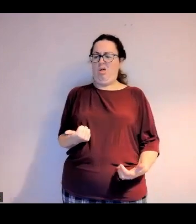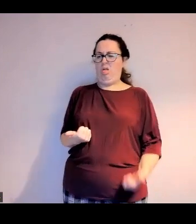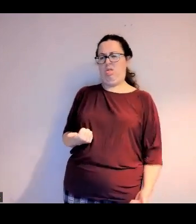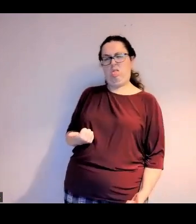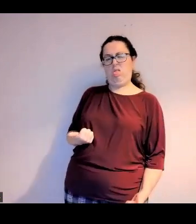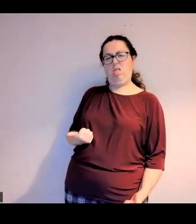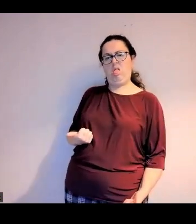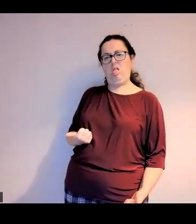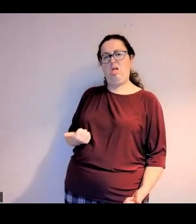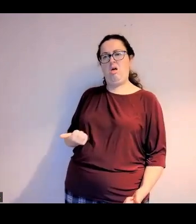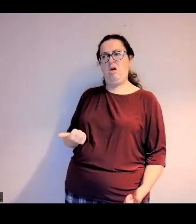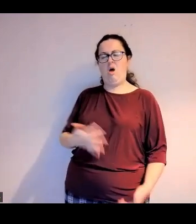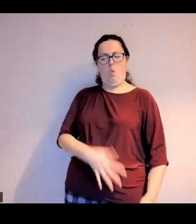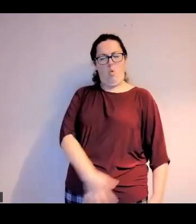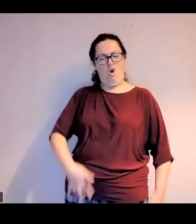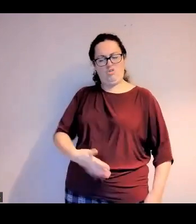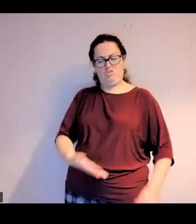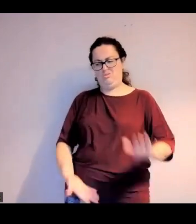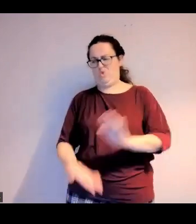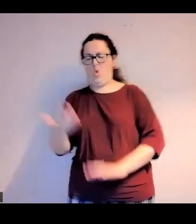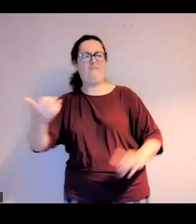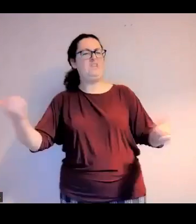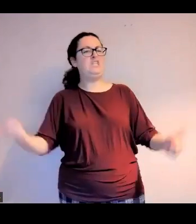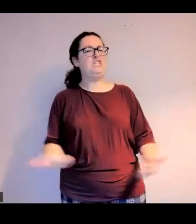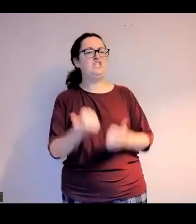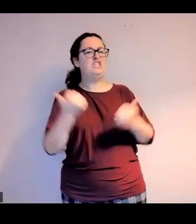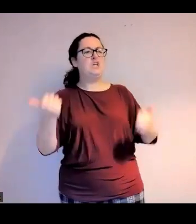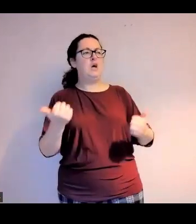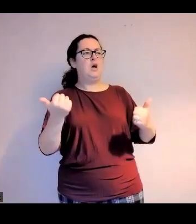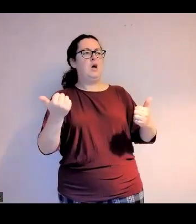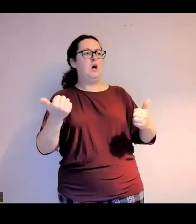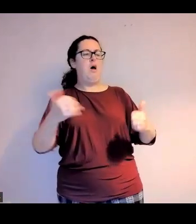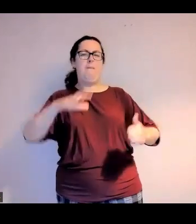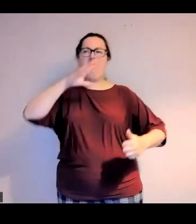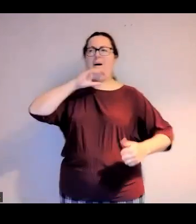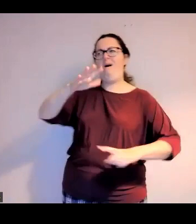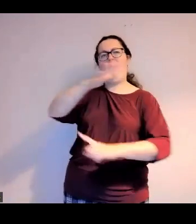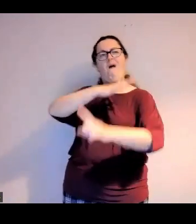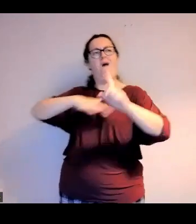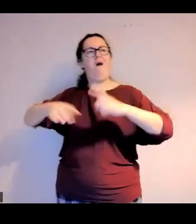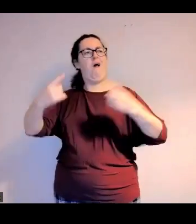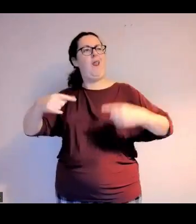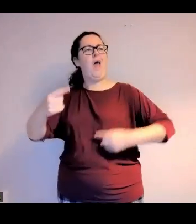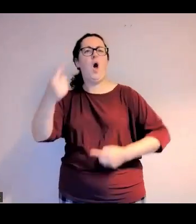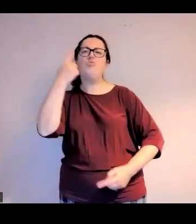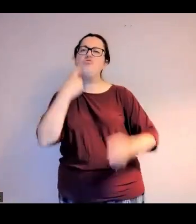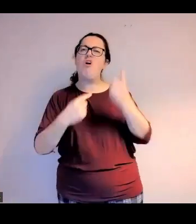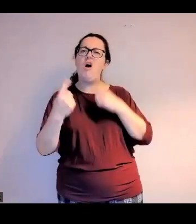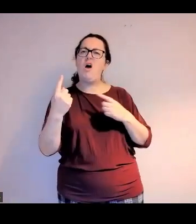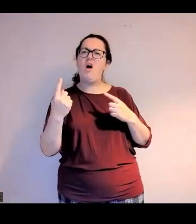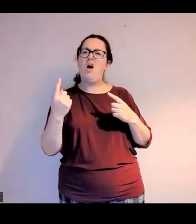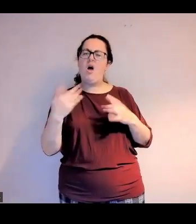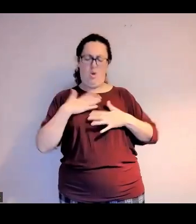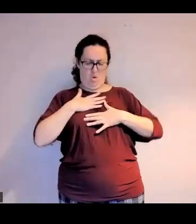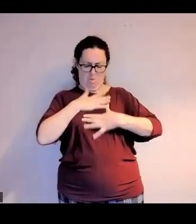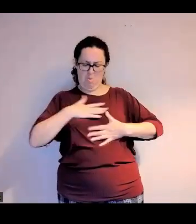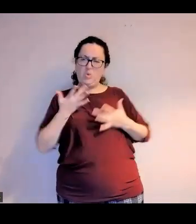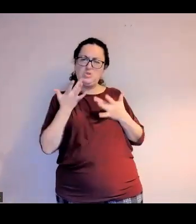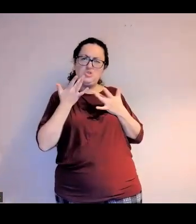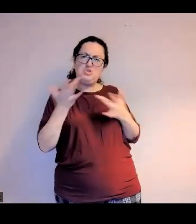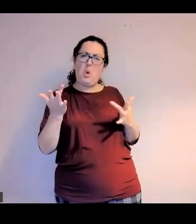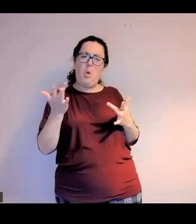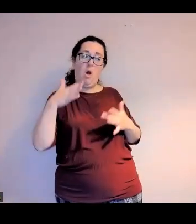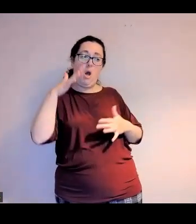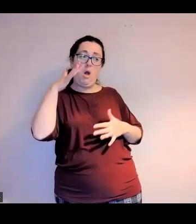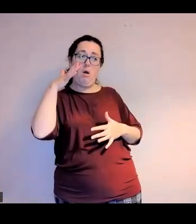just wash and go. As a man in society, am I allowed to cry, show my emotions, wipe